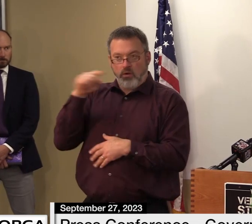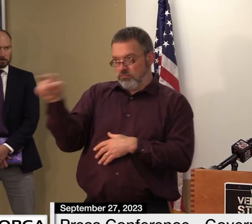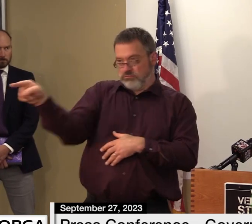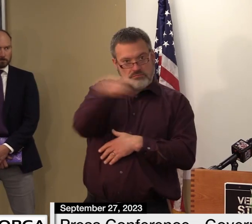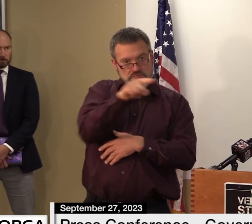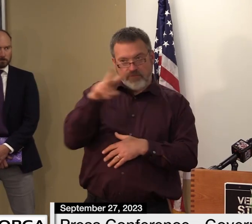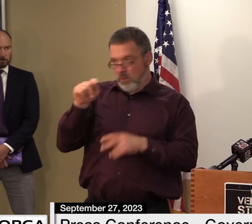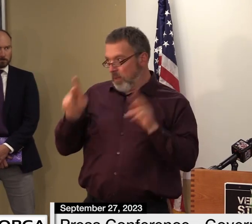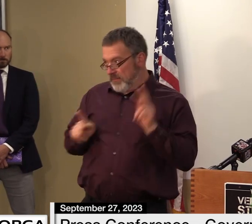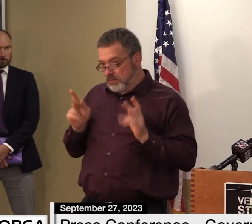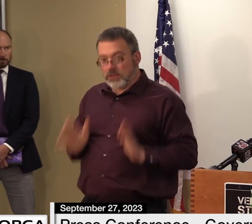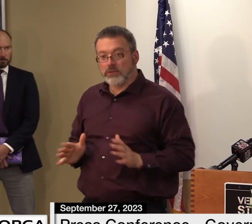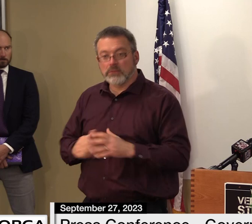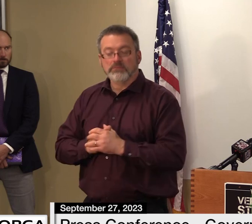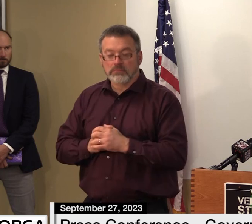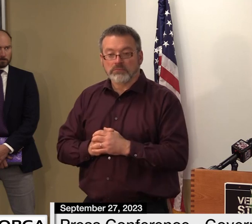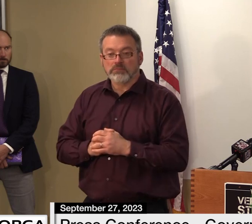assistance.